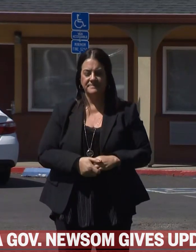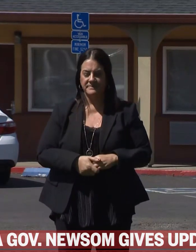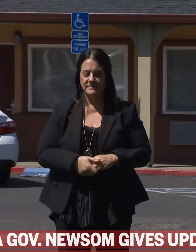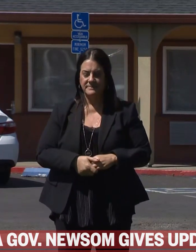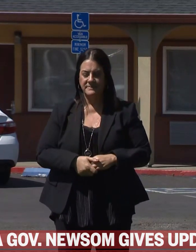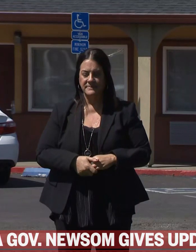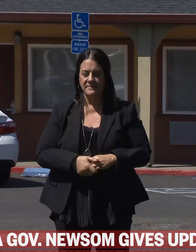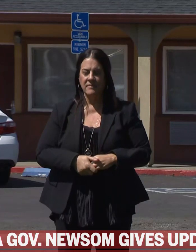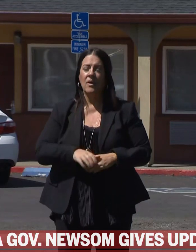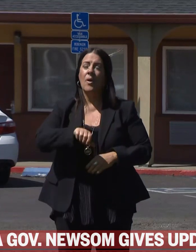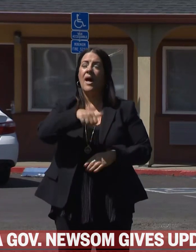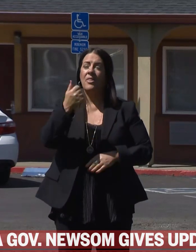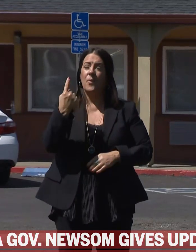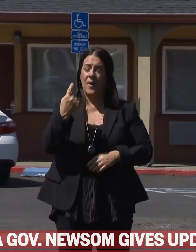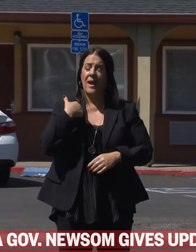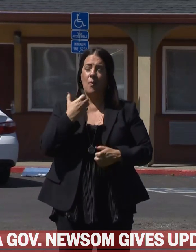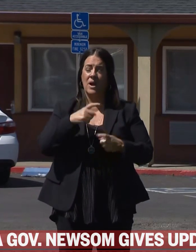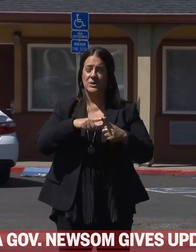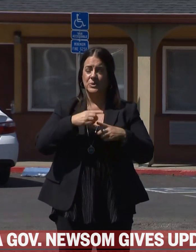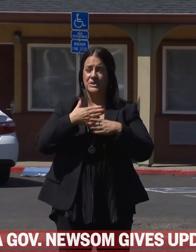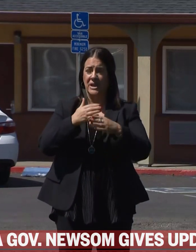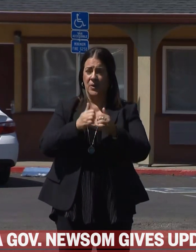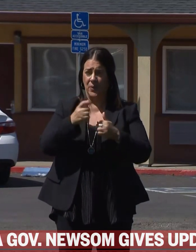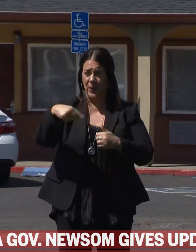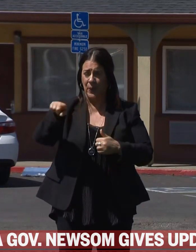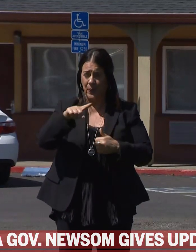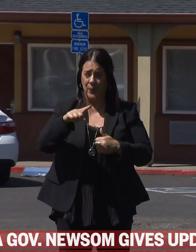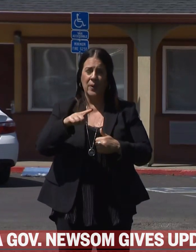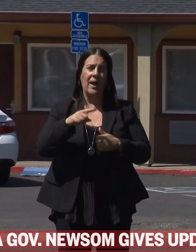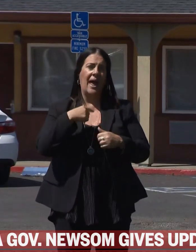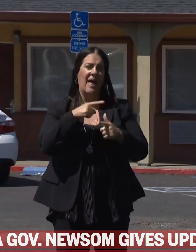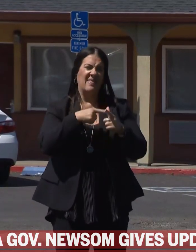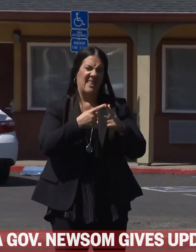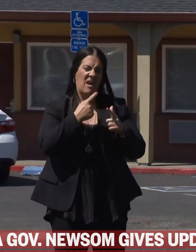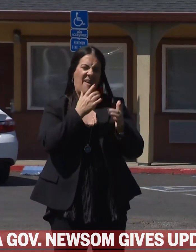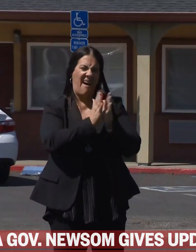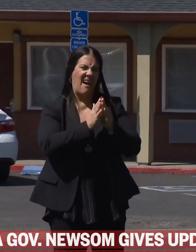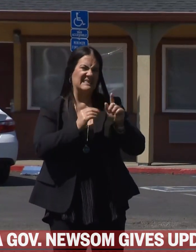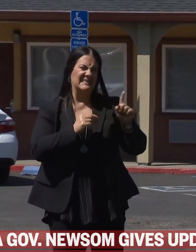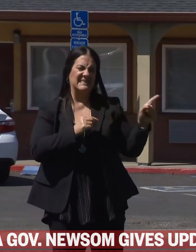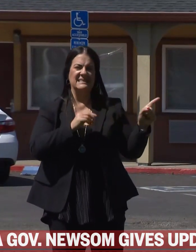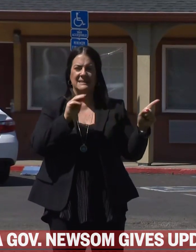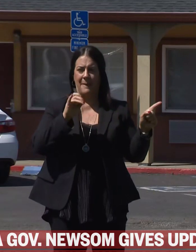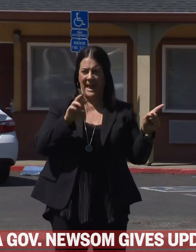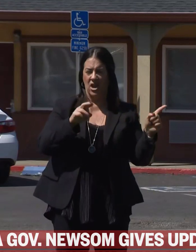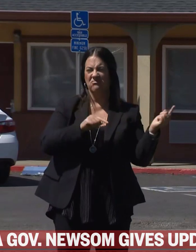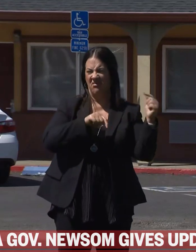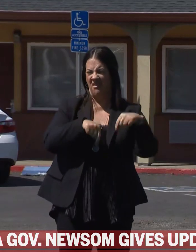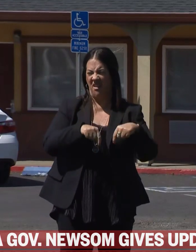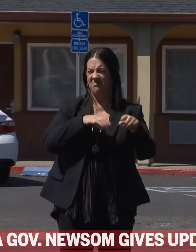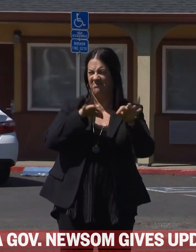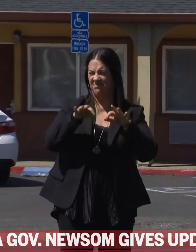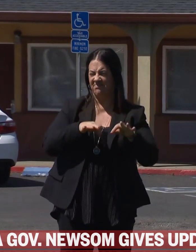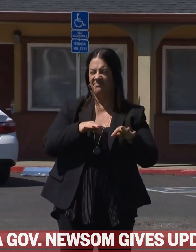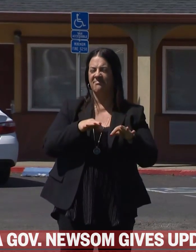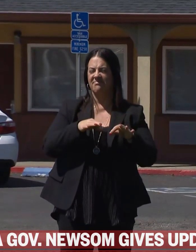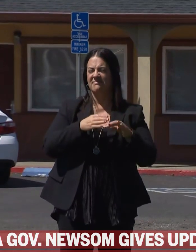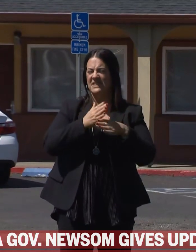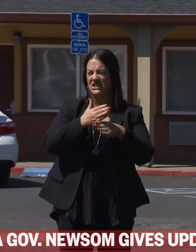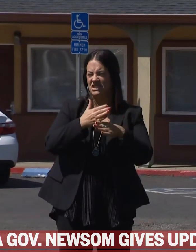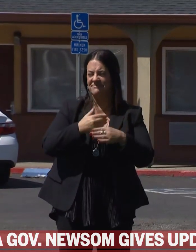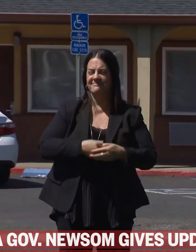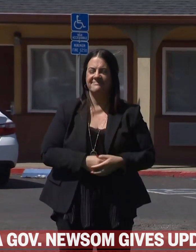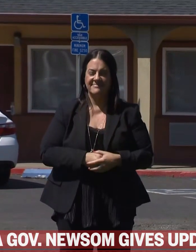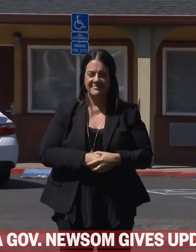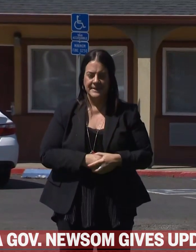task force, Mayor Darrell Steinberg, to say a few words. It's important to note as well